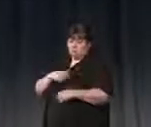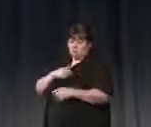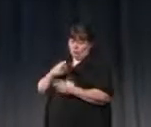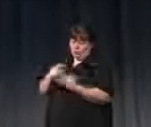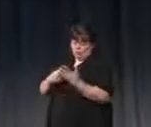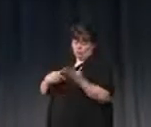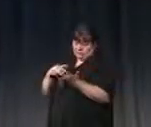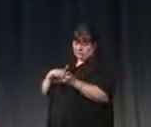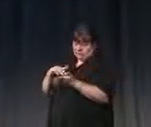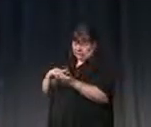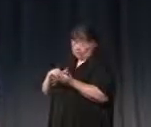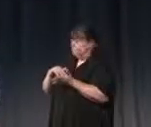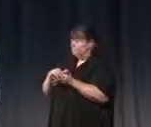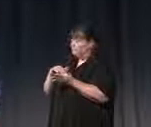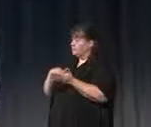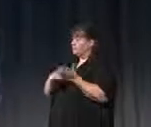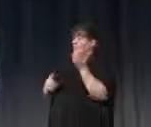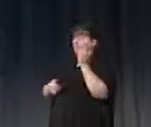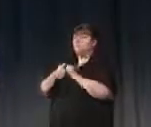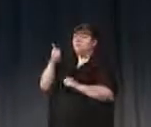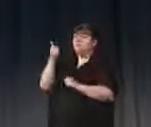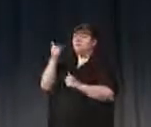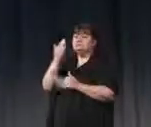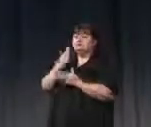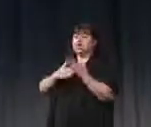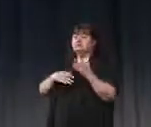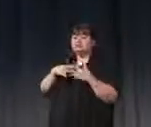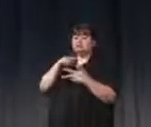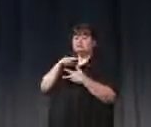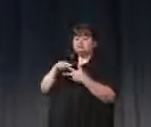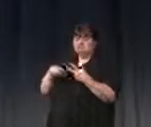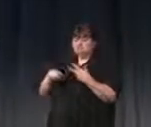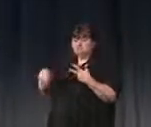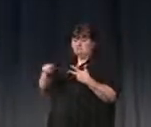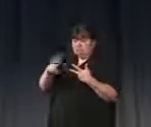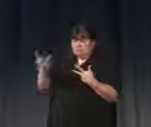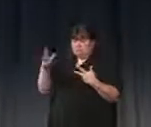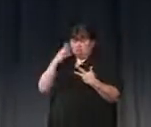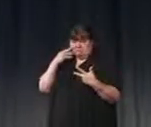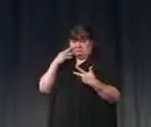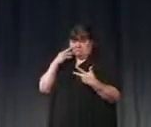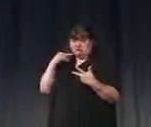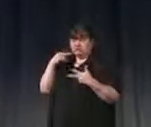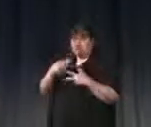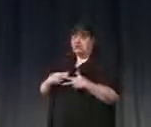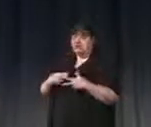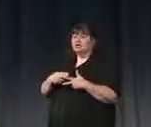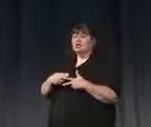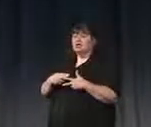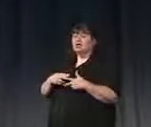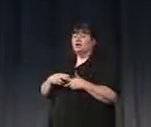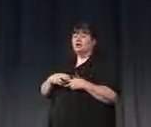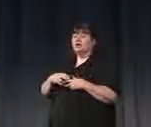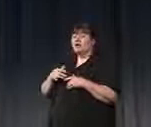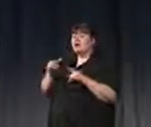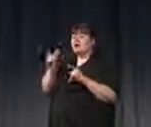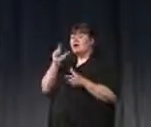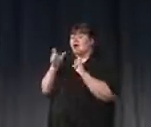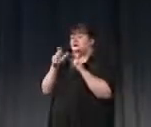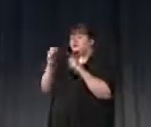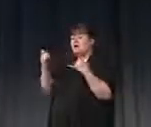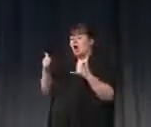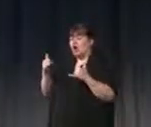one of the main components of auditory scene analysis is something that everyone here has encountered, and it's called the cocktail party problem. And it refers to the fact